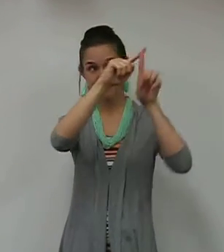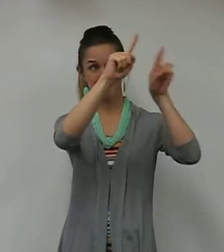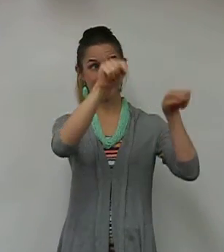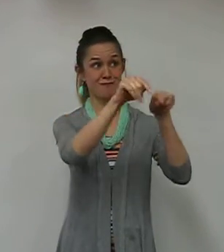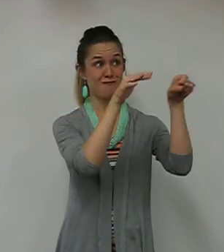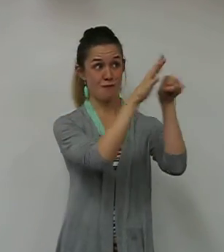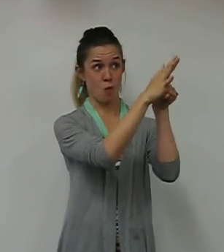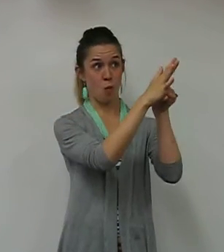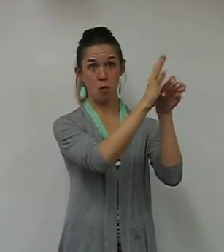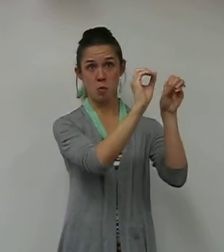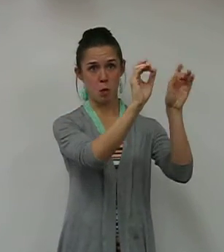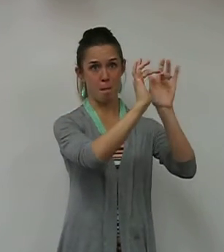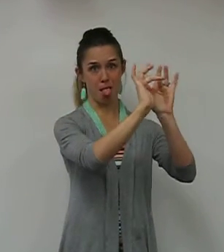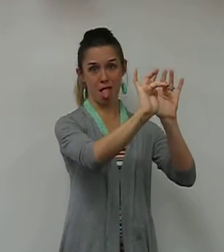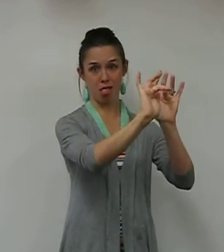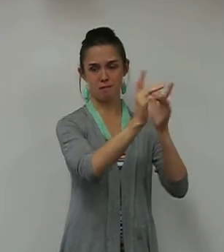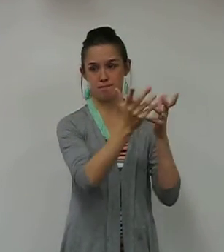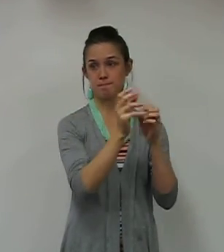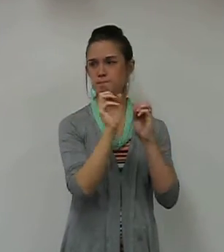Okay. But what if I did this?